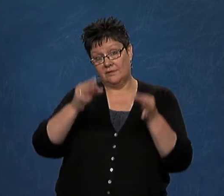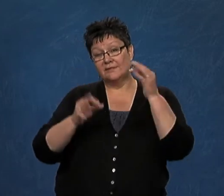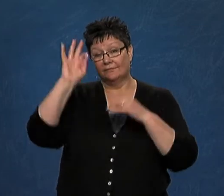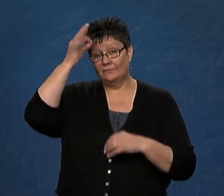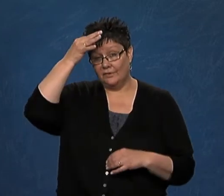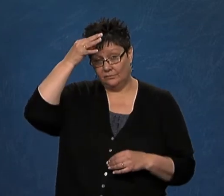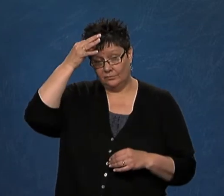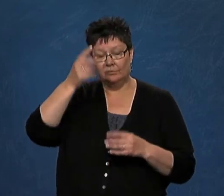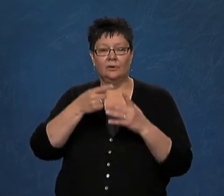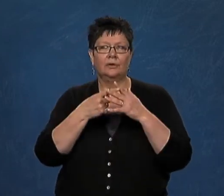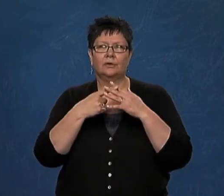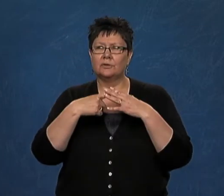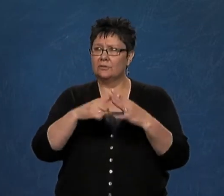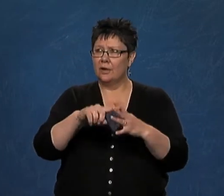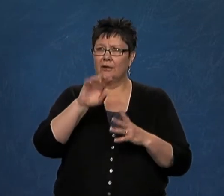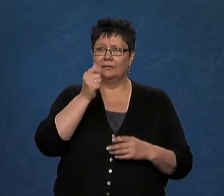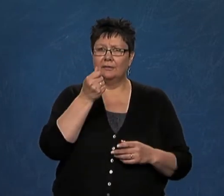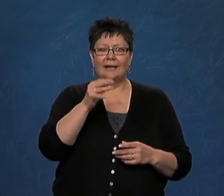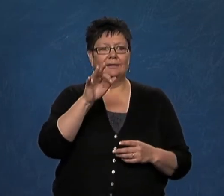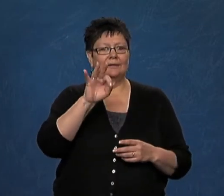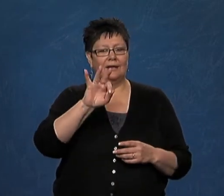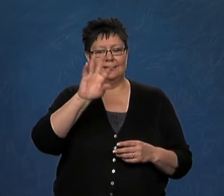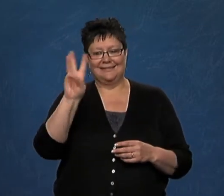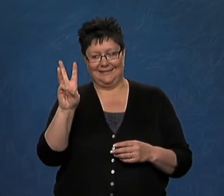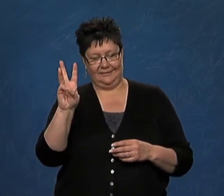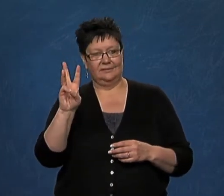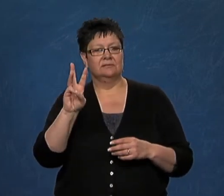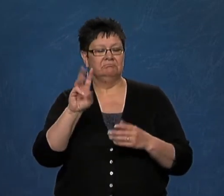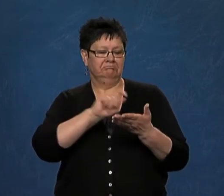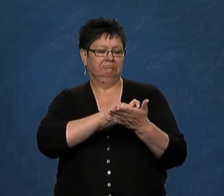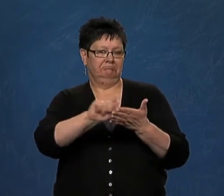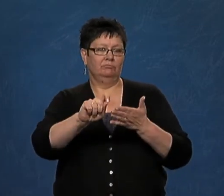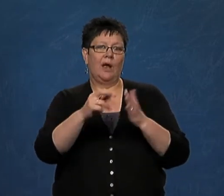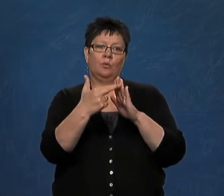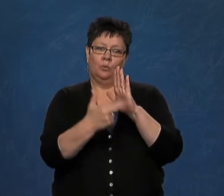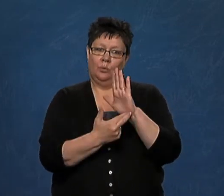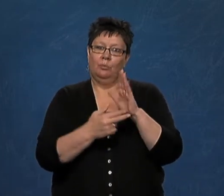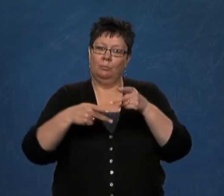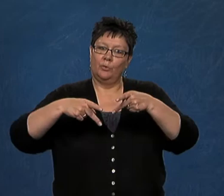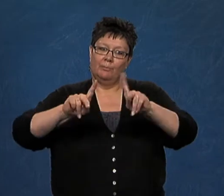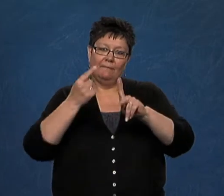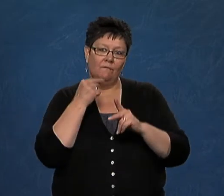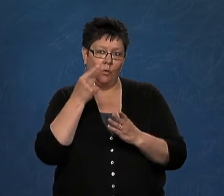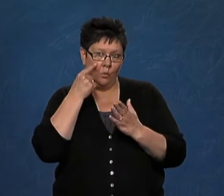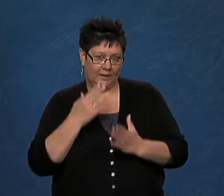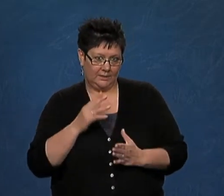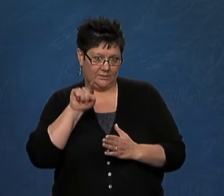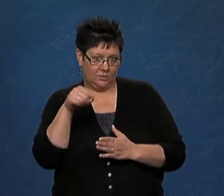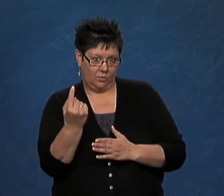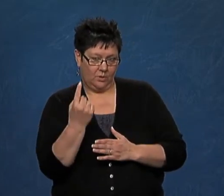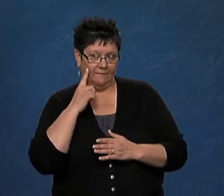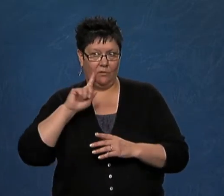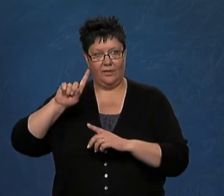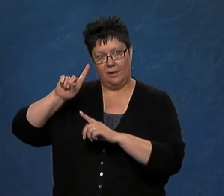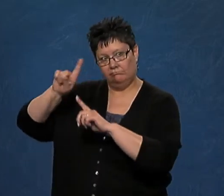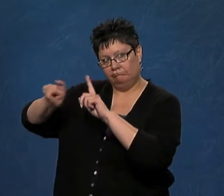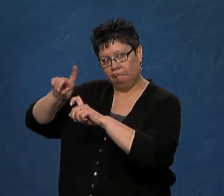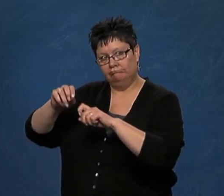where the United States federal government started in 1996 writing rules for witnesses